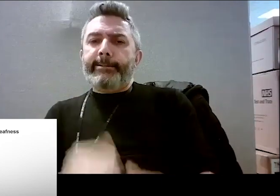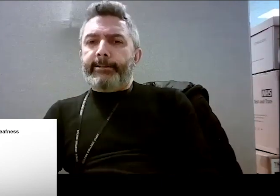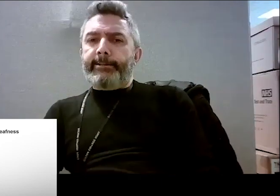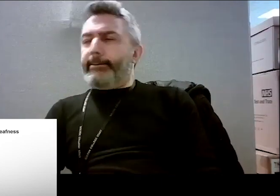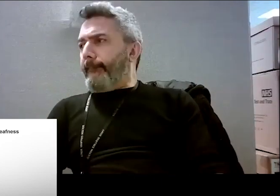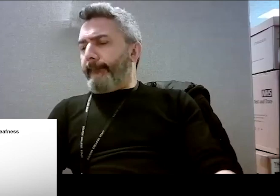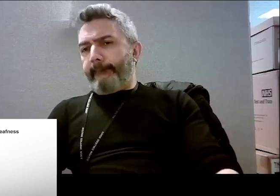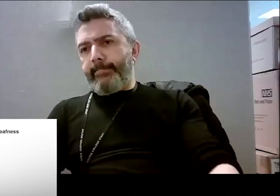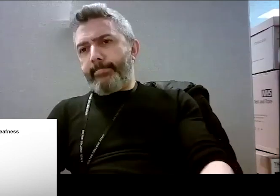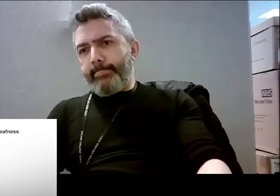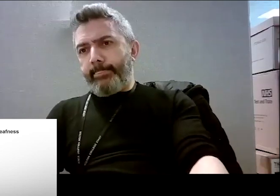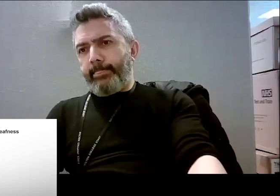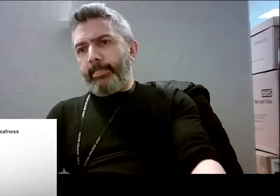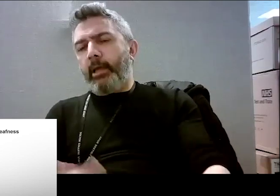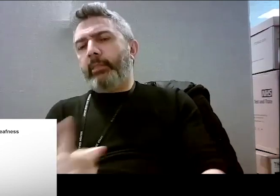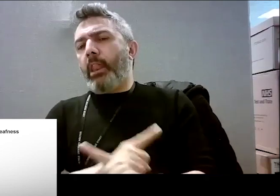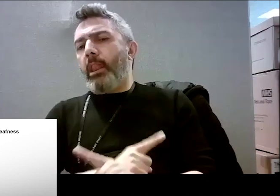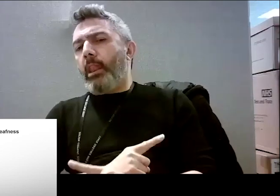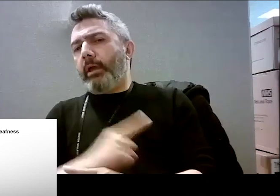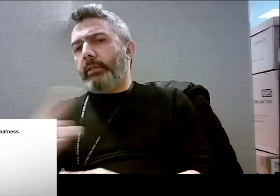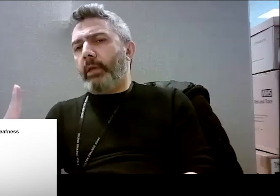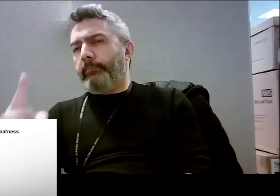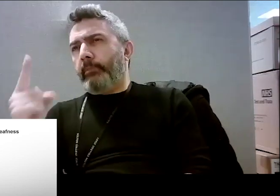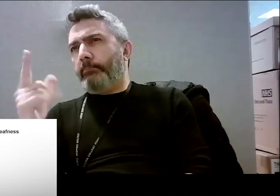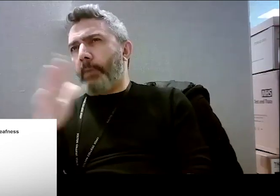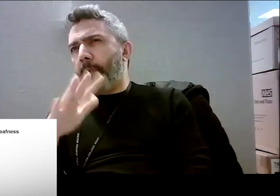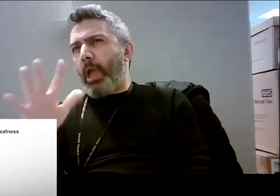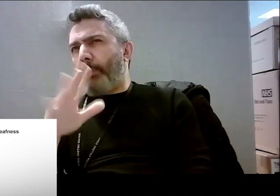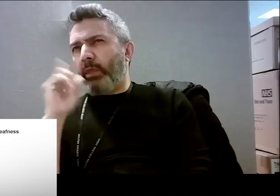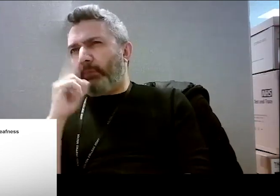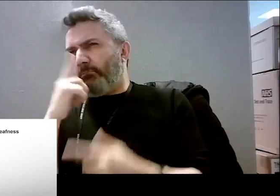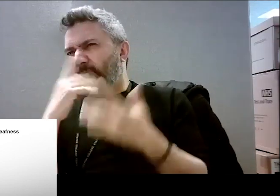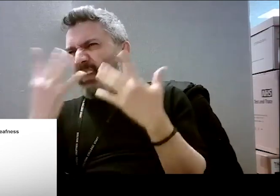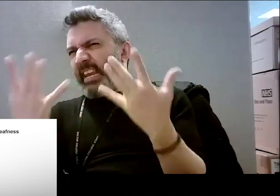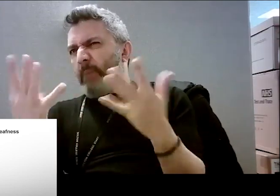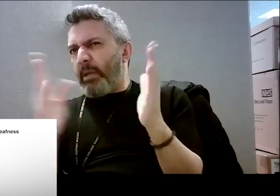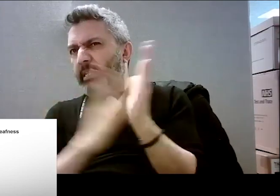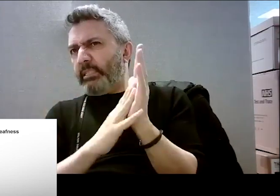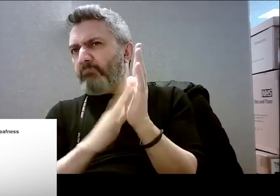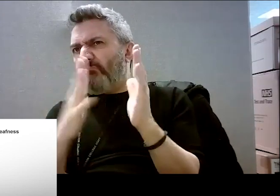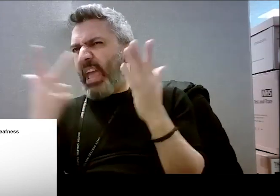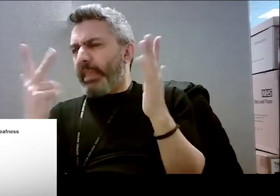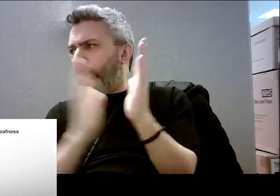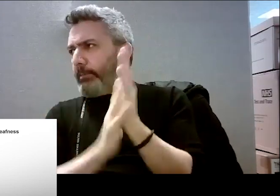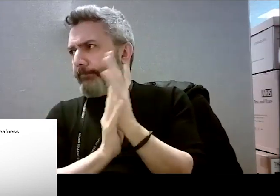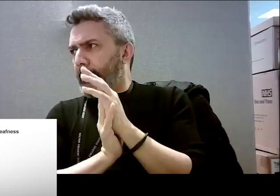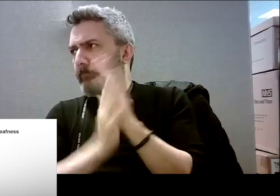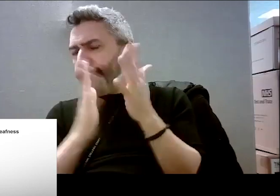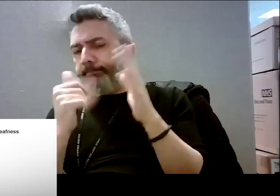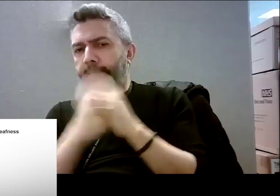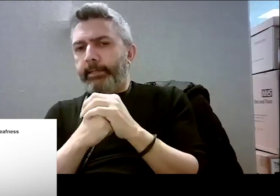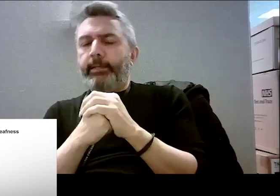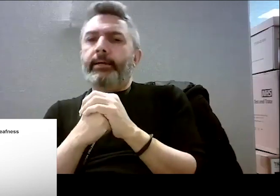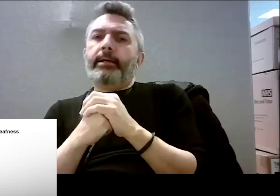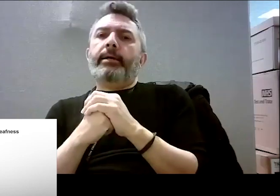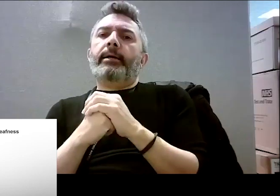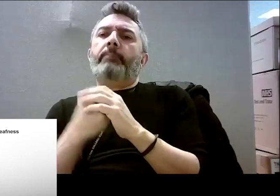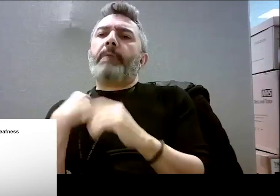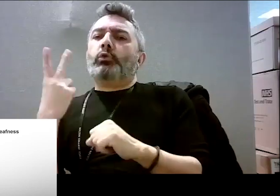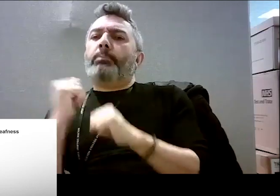Everybody was worried initially until I was born, and everybody's kind of relieved. And I think it was only until I was about 9 months